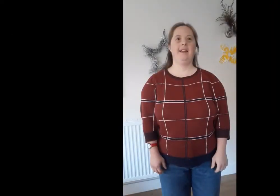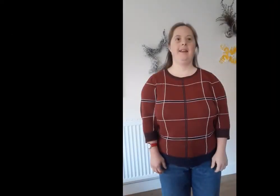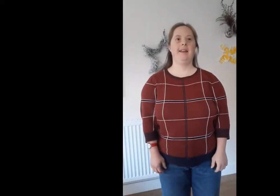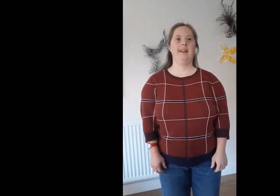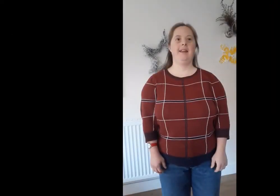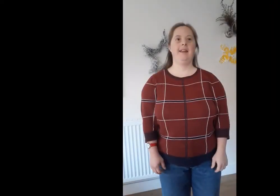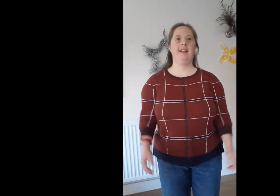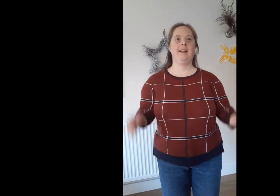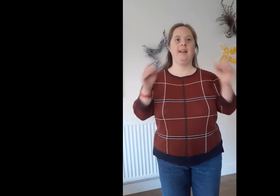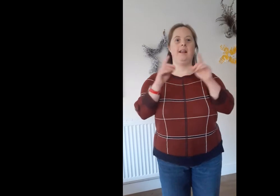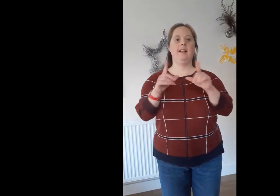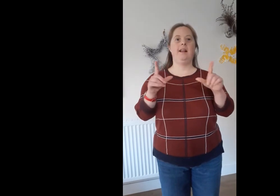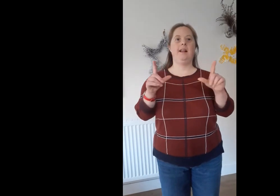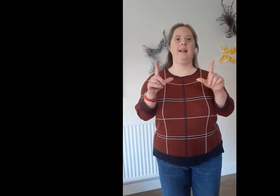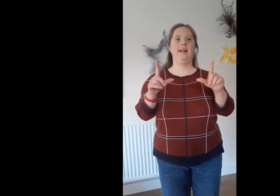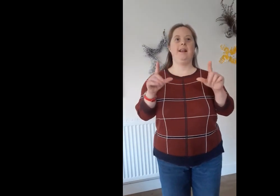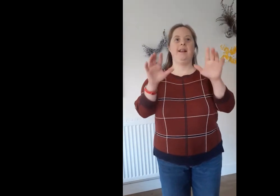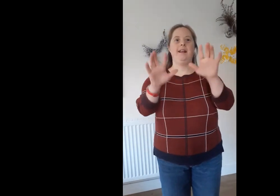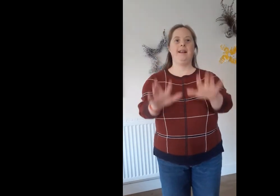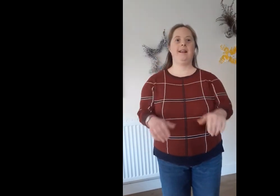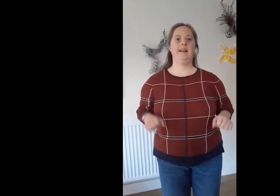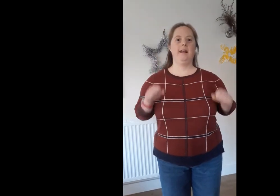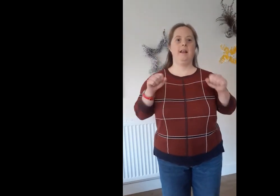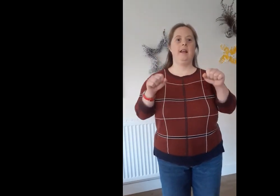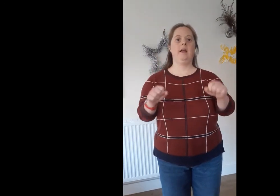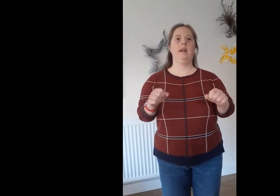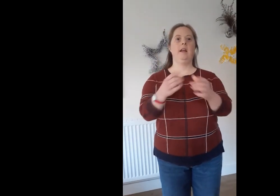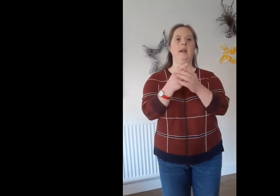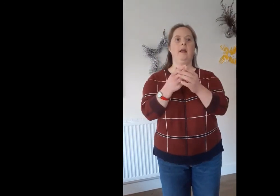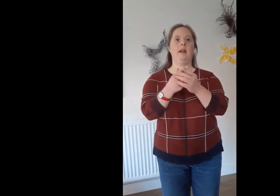The Lord bless you and keep you.